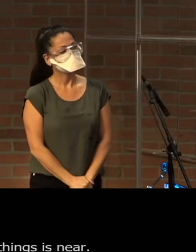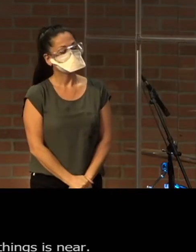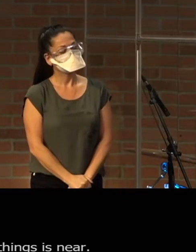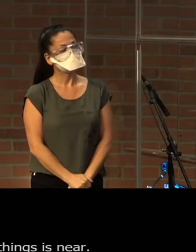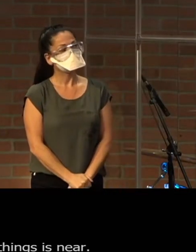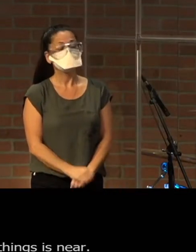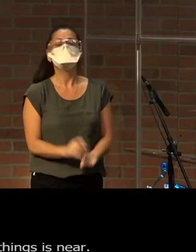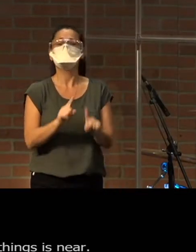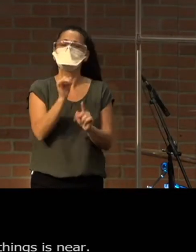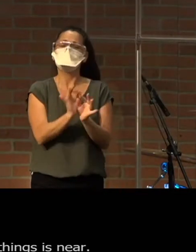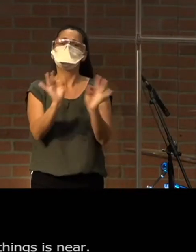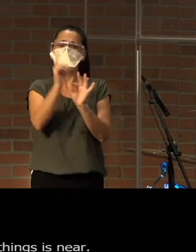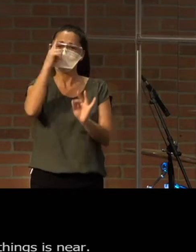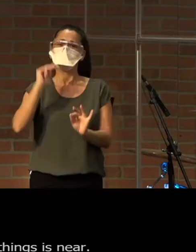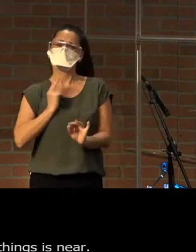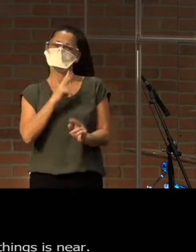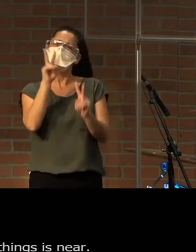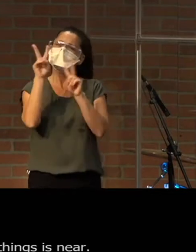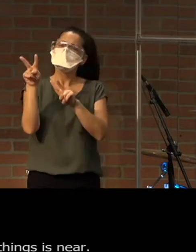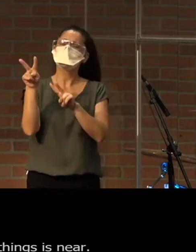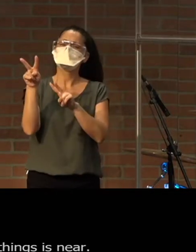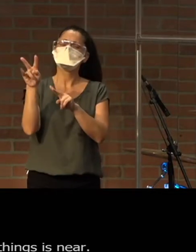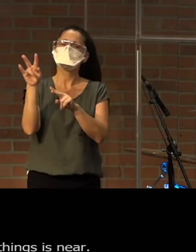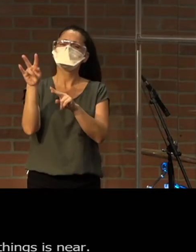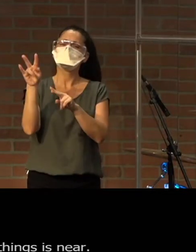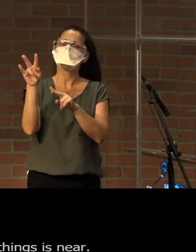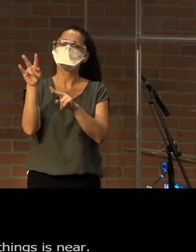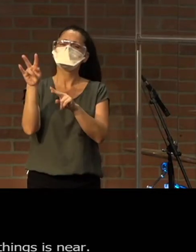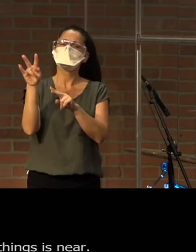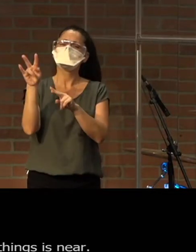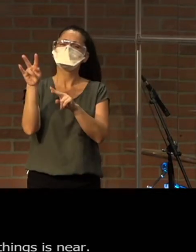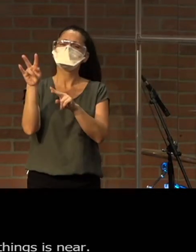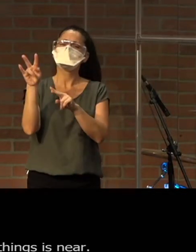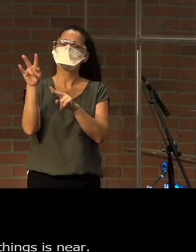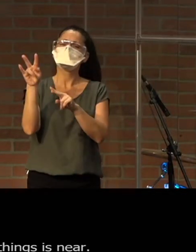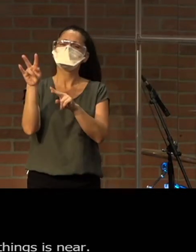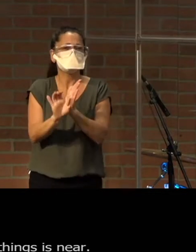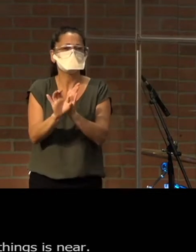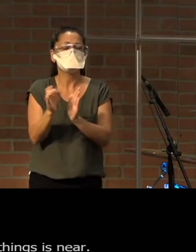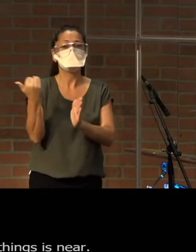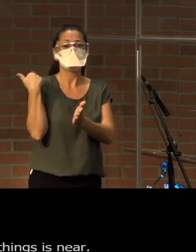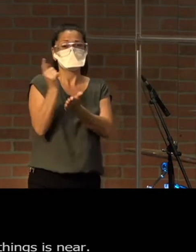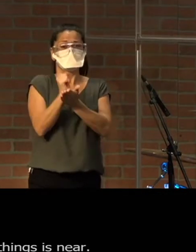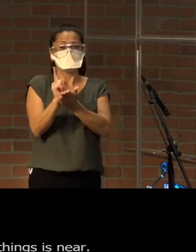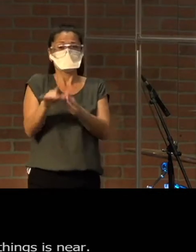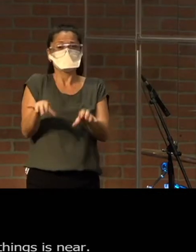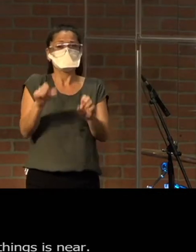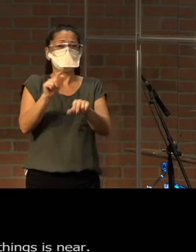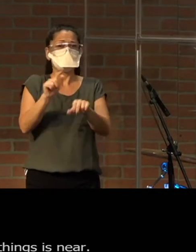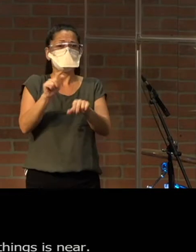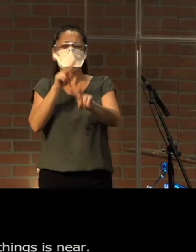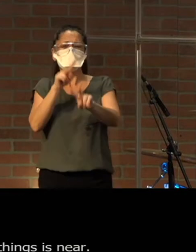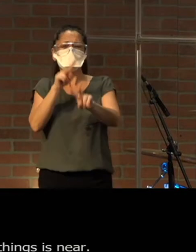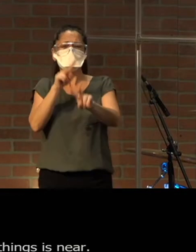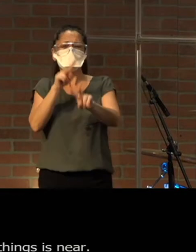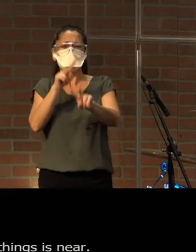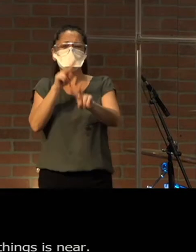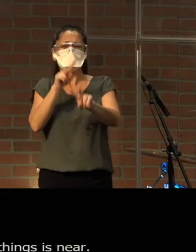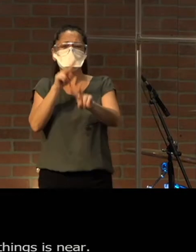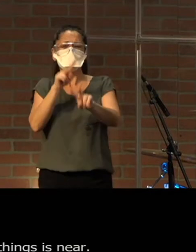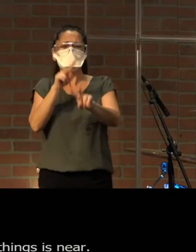But it is important for us to look at the context of this chapter. So last week, we took a long look at what it means to